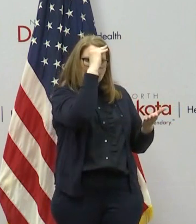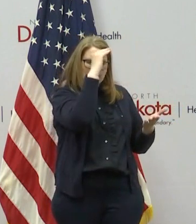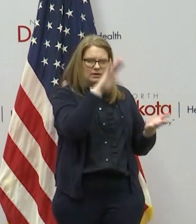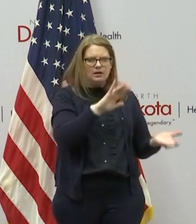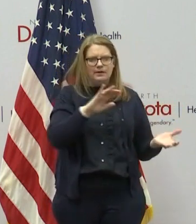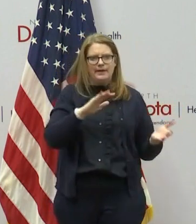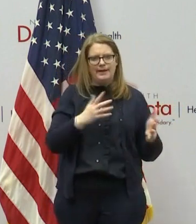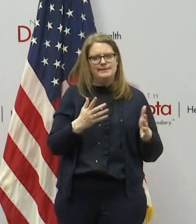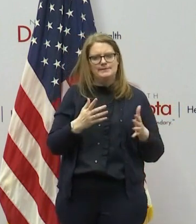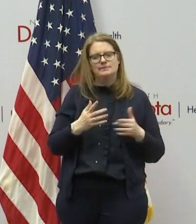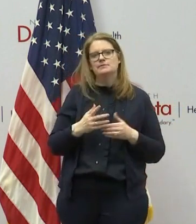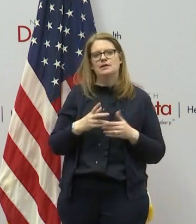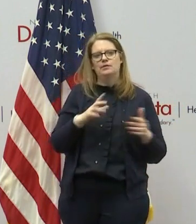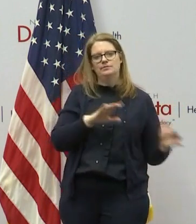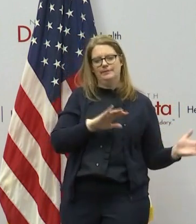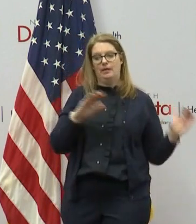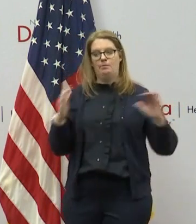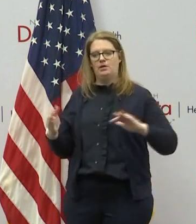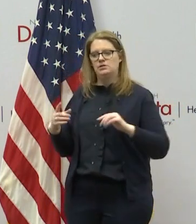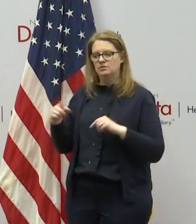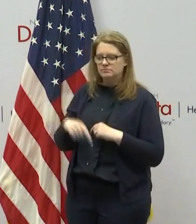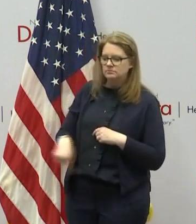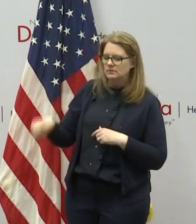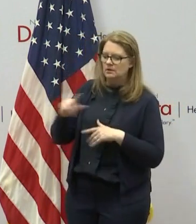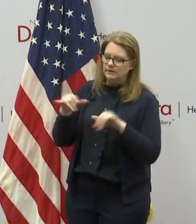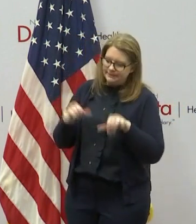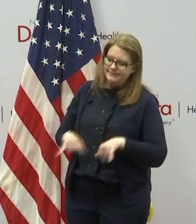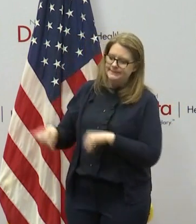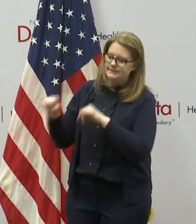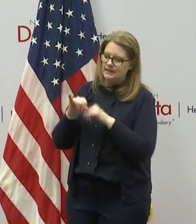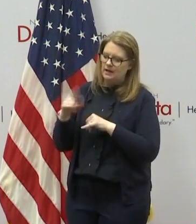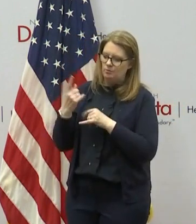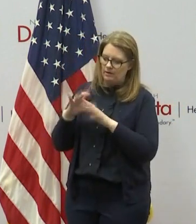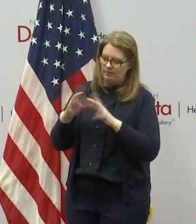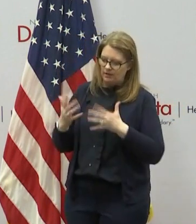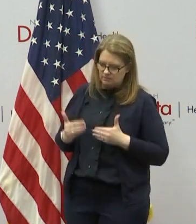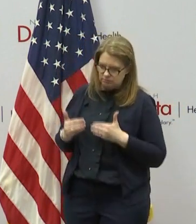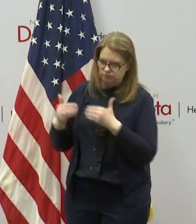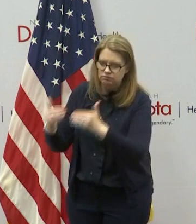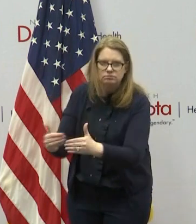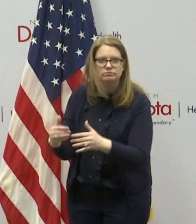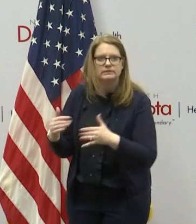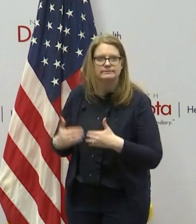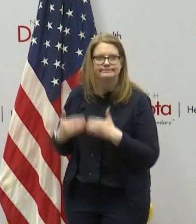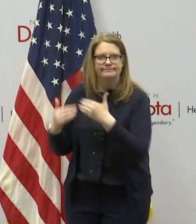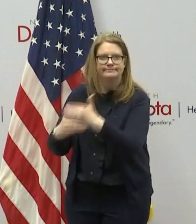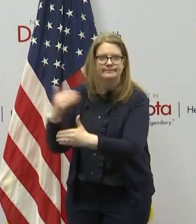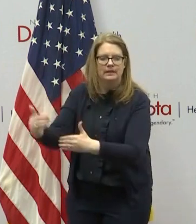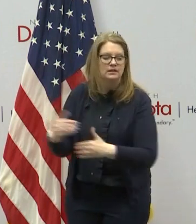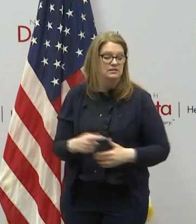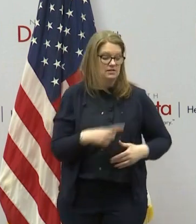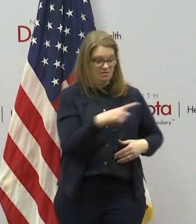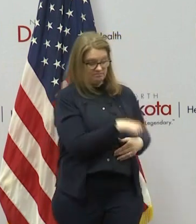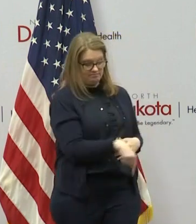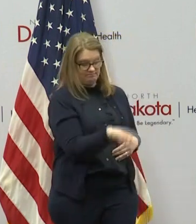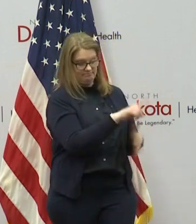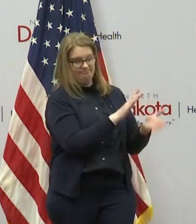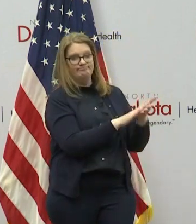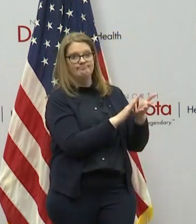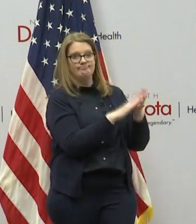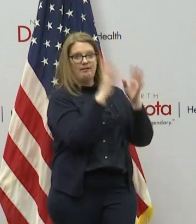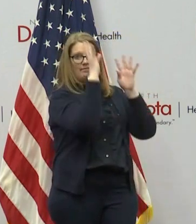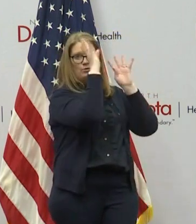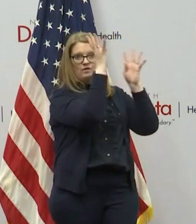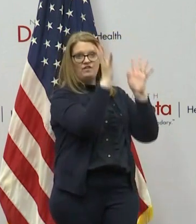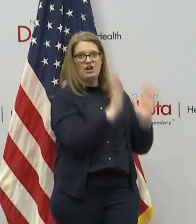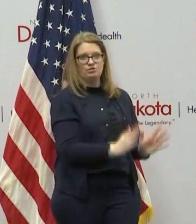trying to move everybody along at the same pace in one classroom. And so, again, we applaud those innovators, and we know that